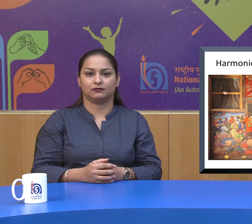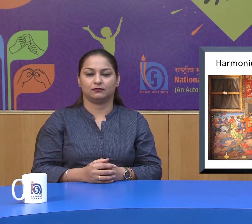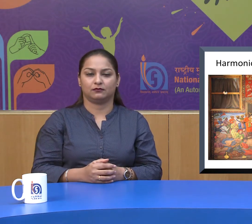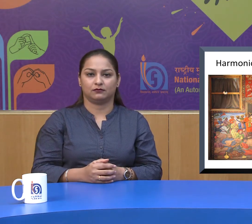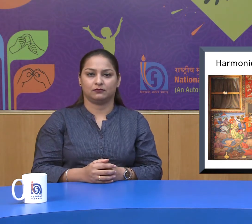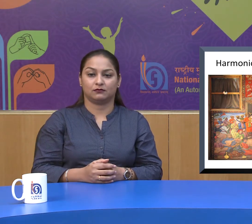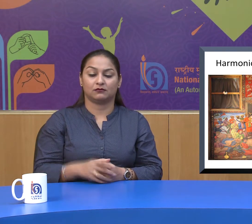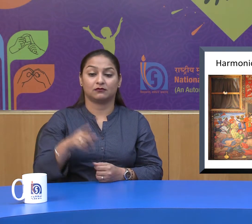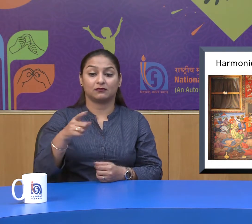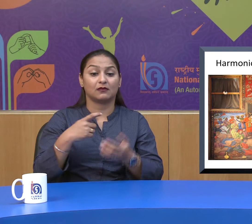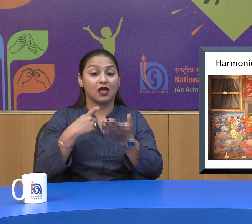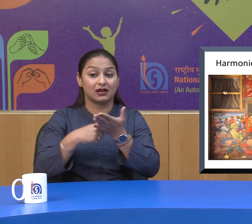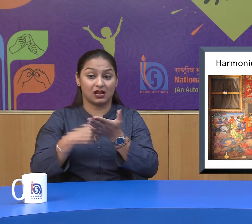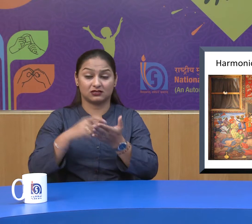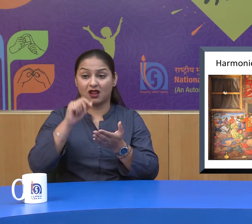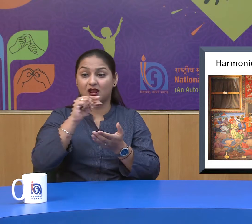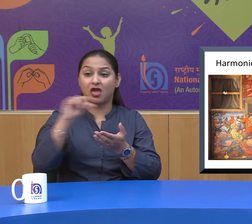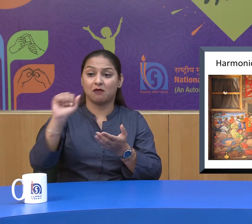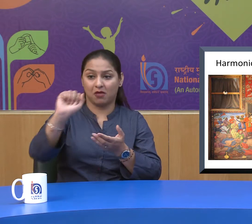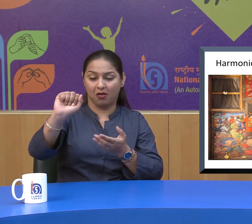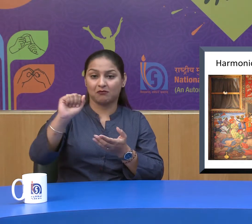Religious tolerance was practiced.